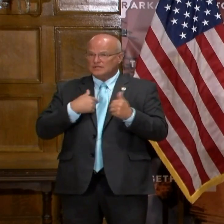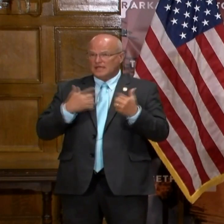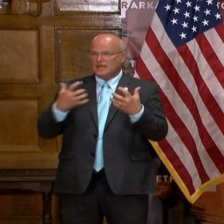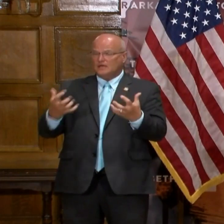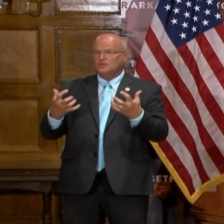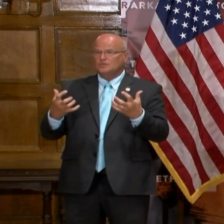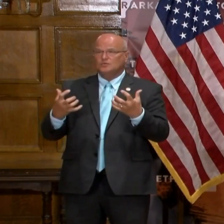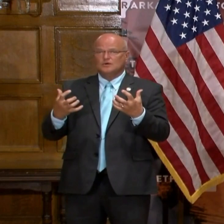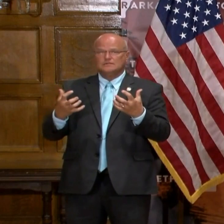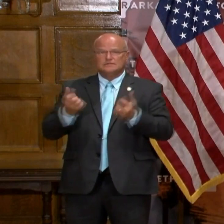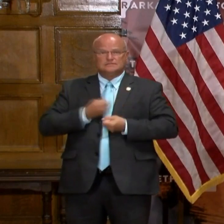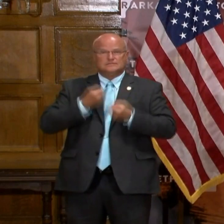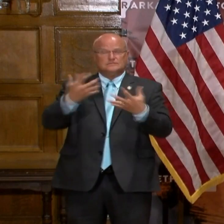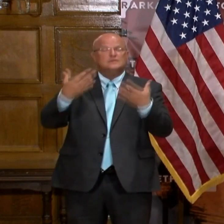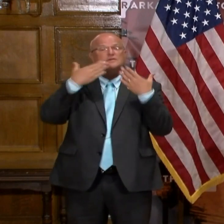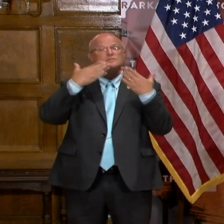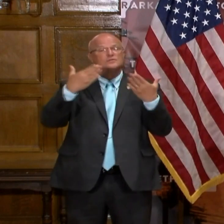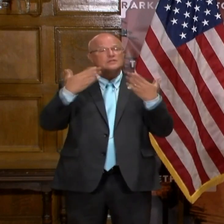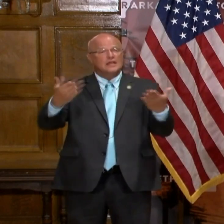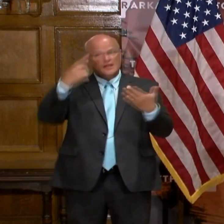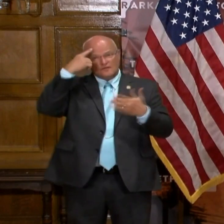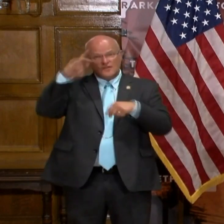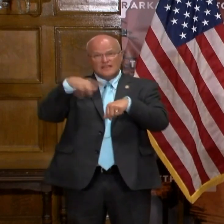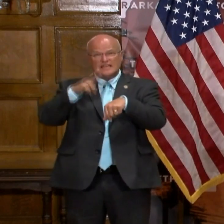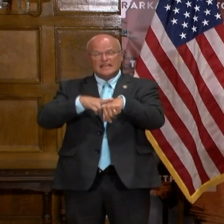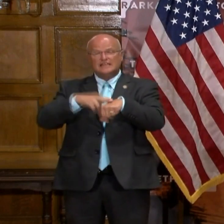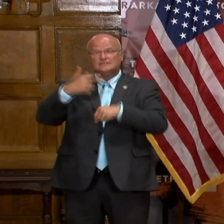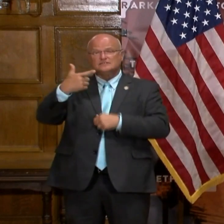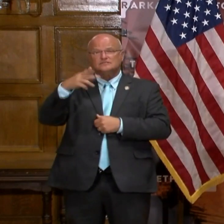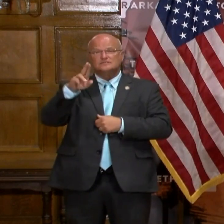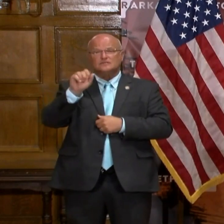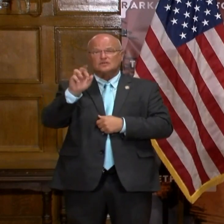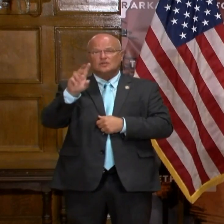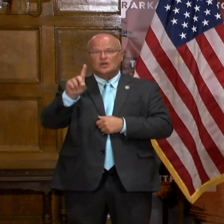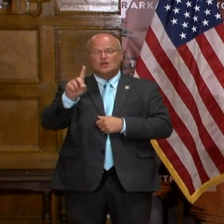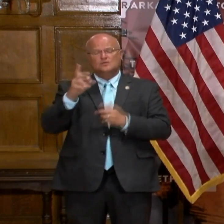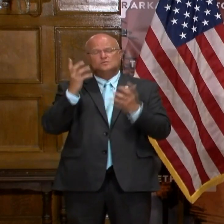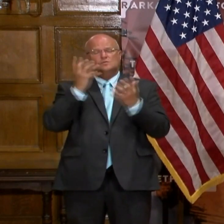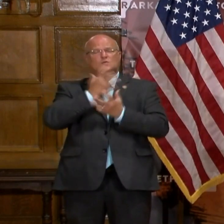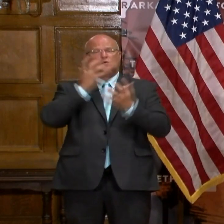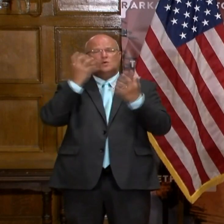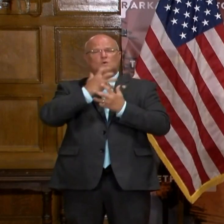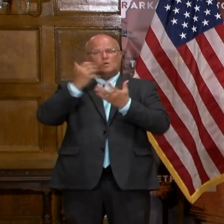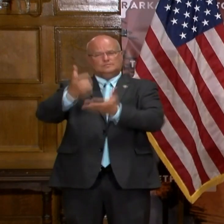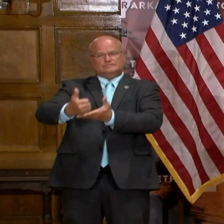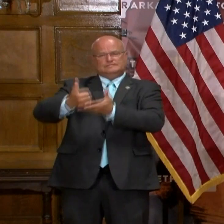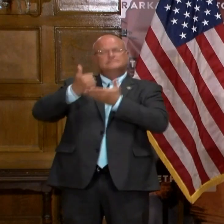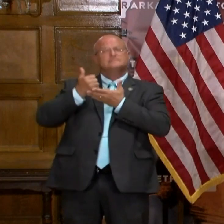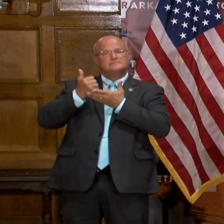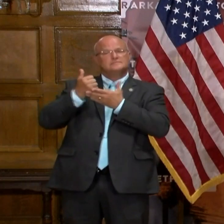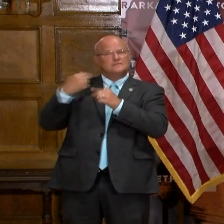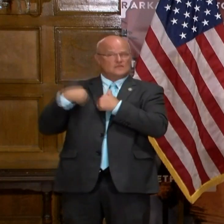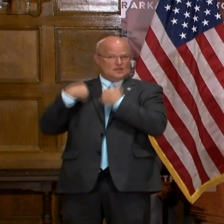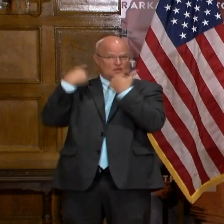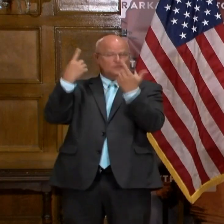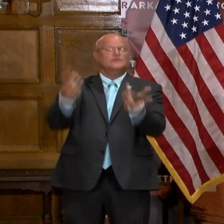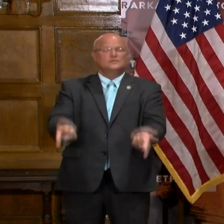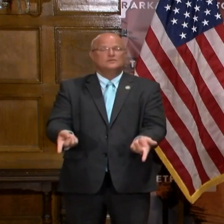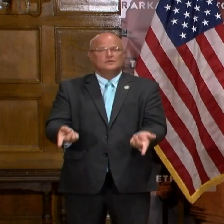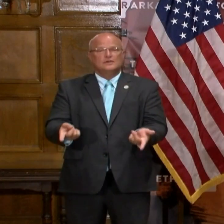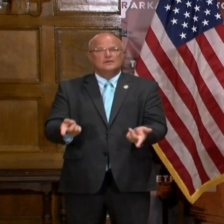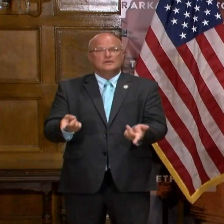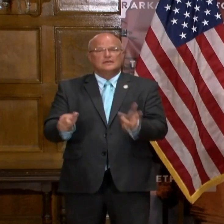to express my appreciation to the National Guard. They have been of great assistance to us all the way